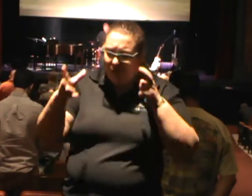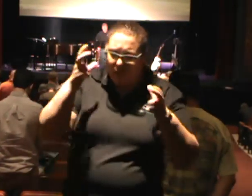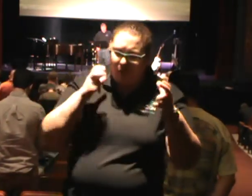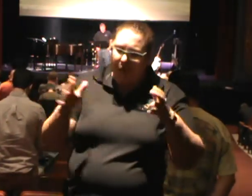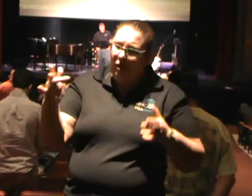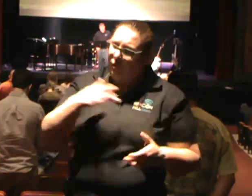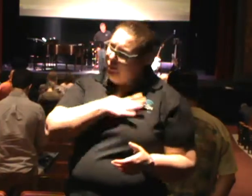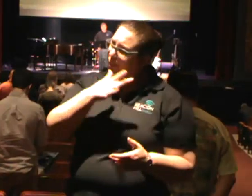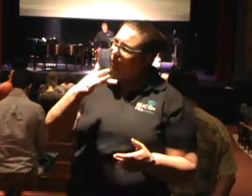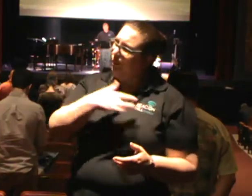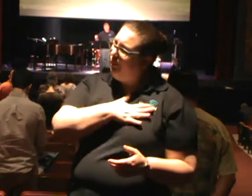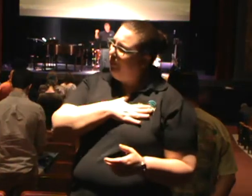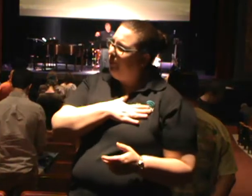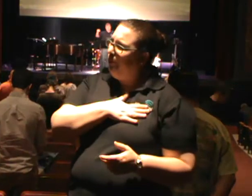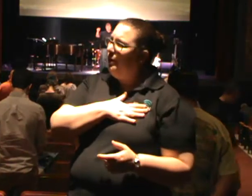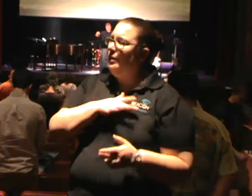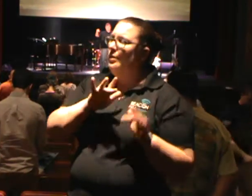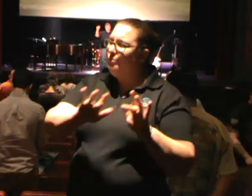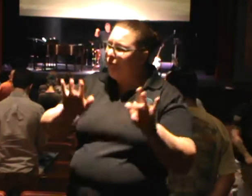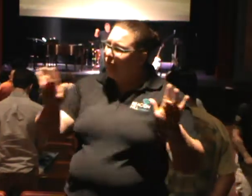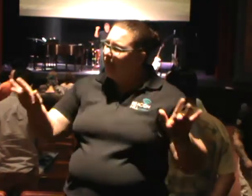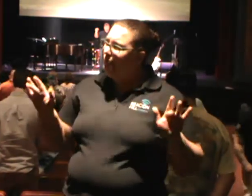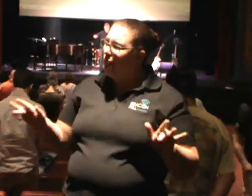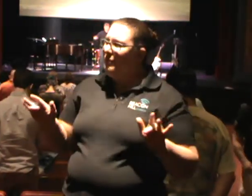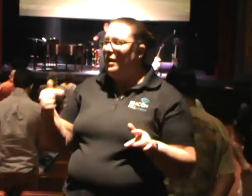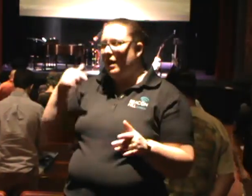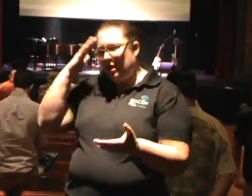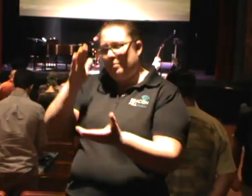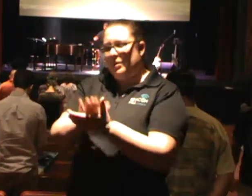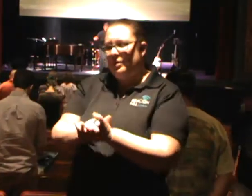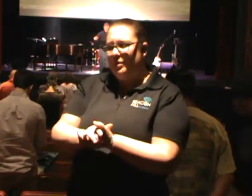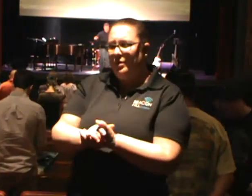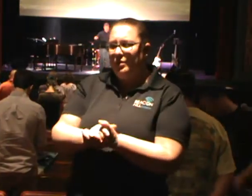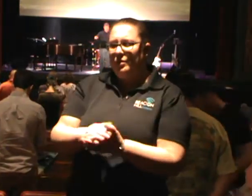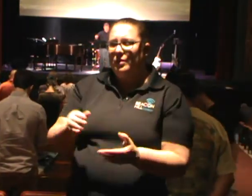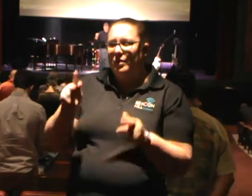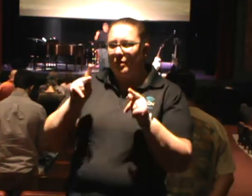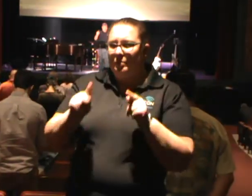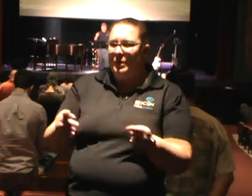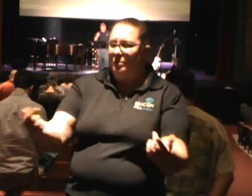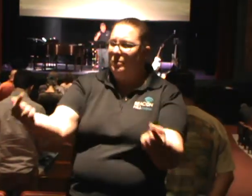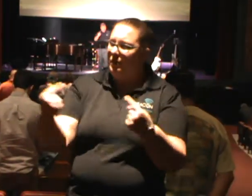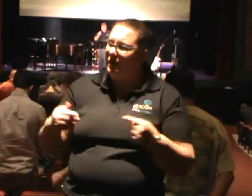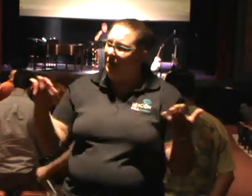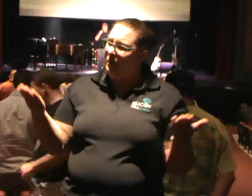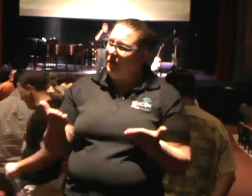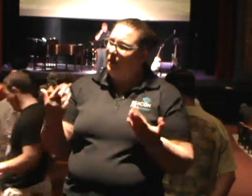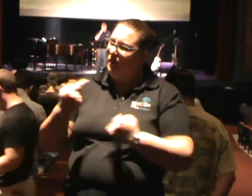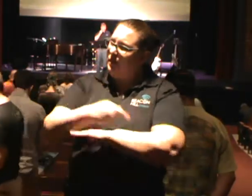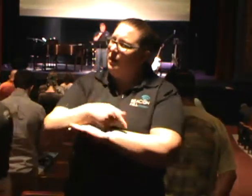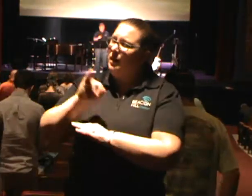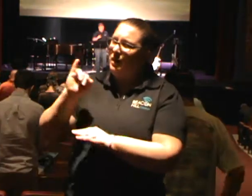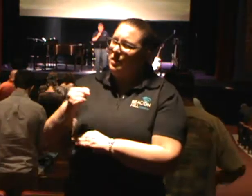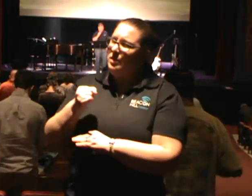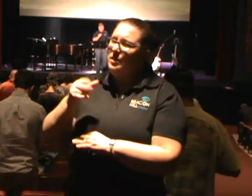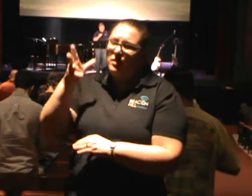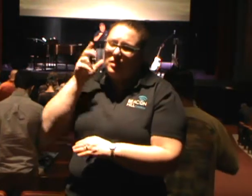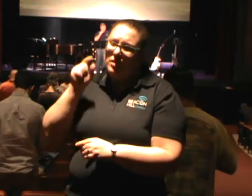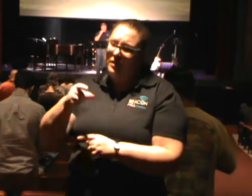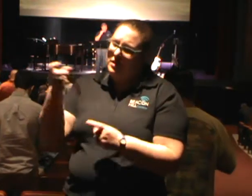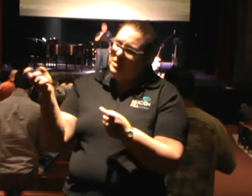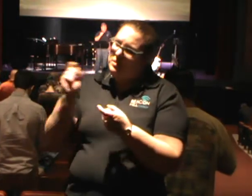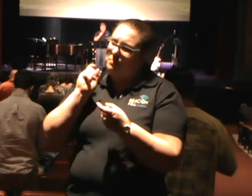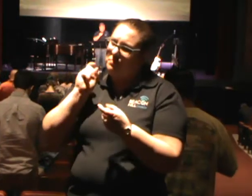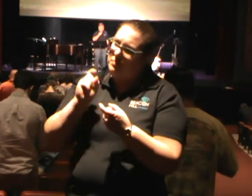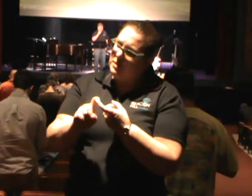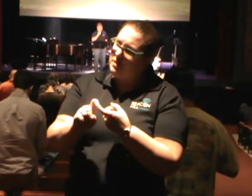people in here today just to hear this specific word preached today. So, Lord, use me to preach your word with boldness,